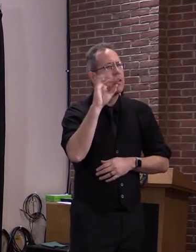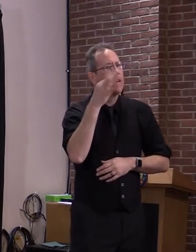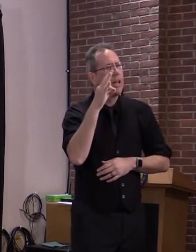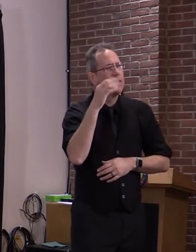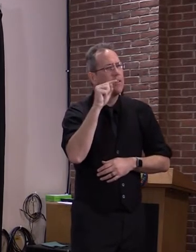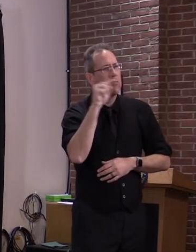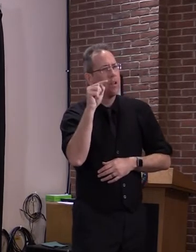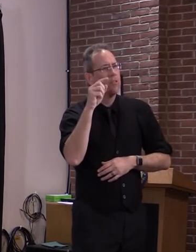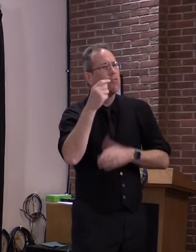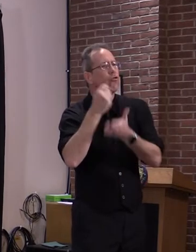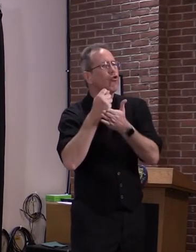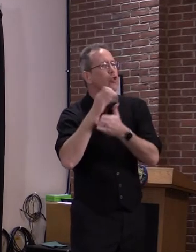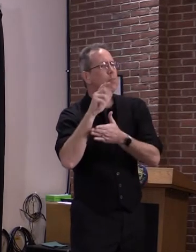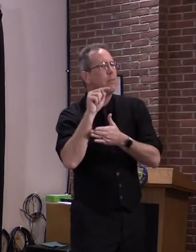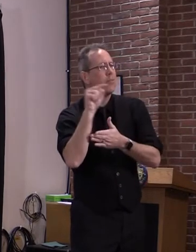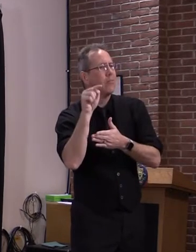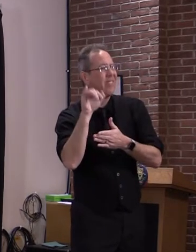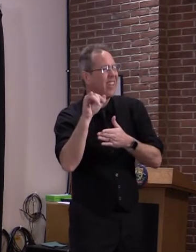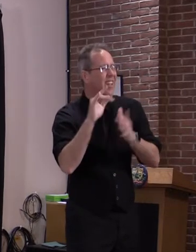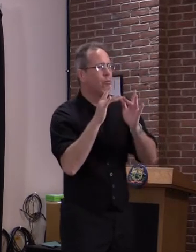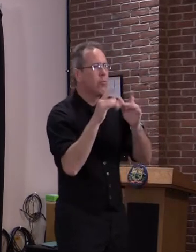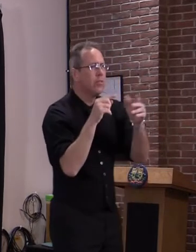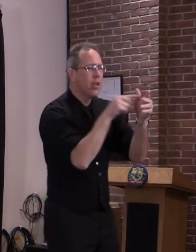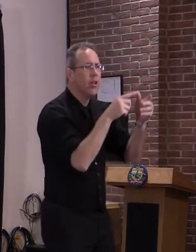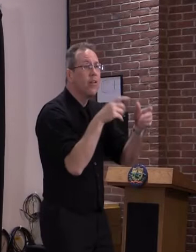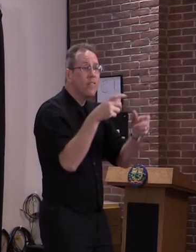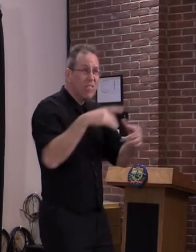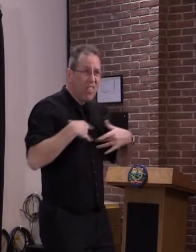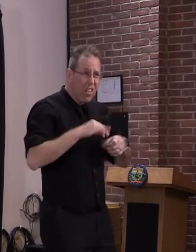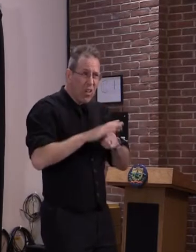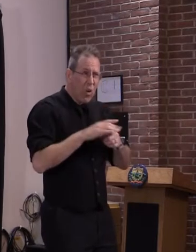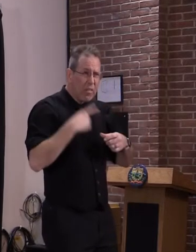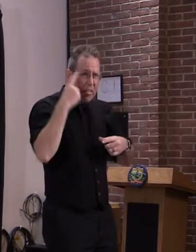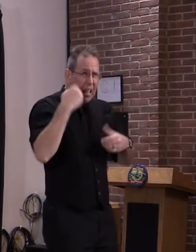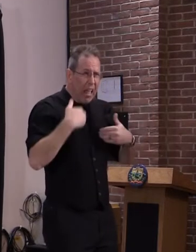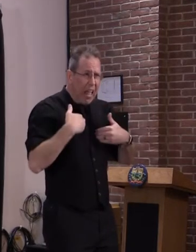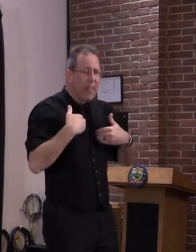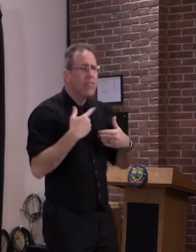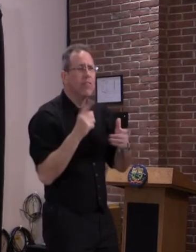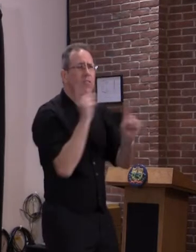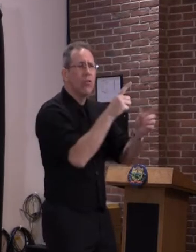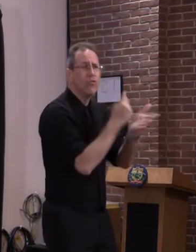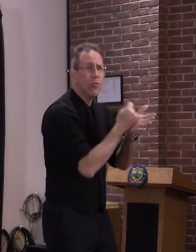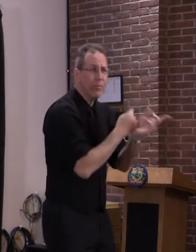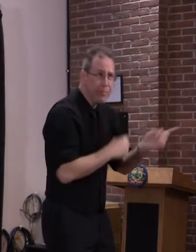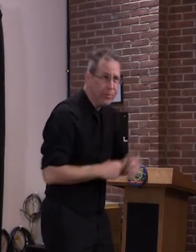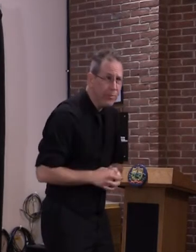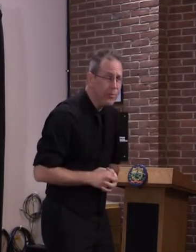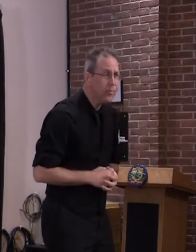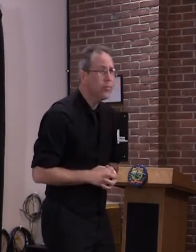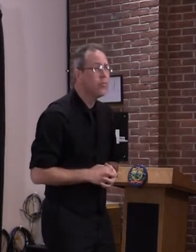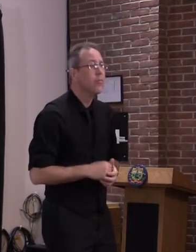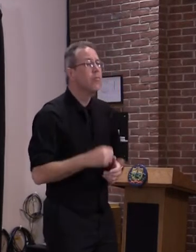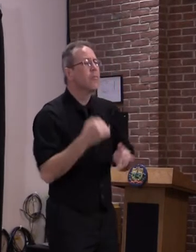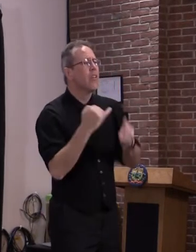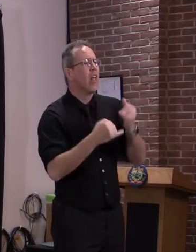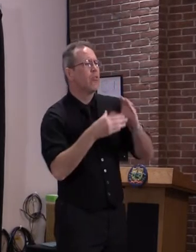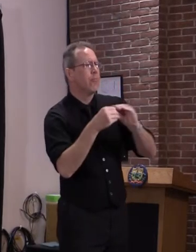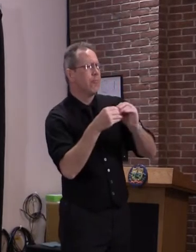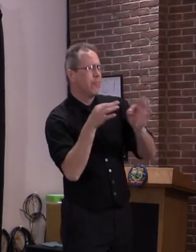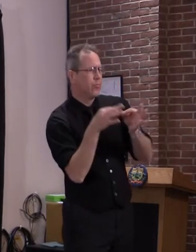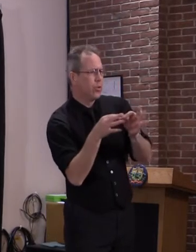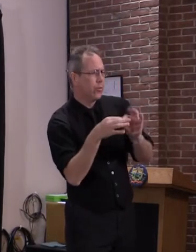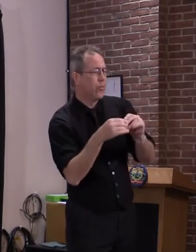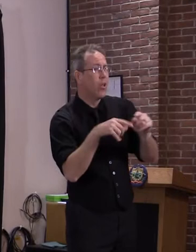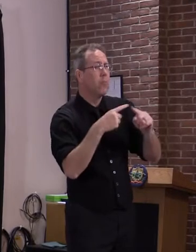words about the White House's Test to Treat initiative announced last week. Test to Treat is just what it sounds